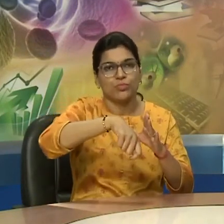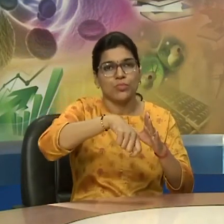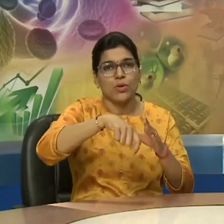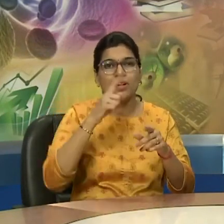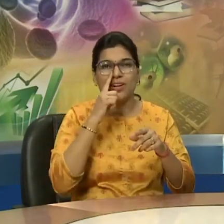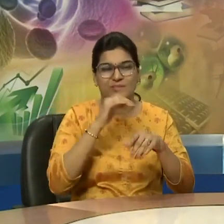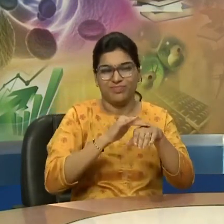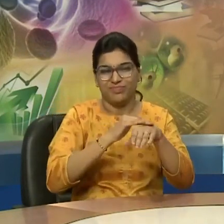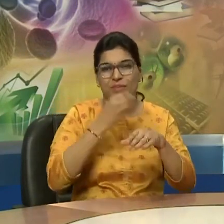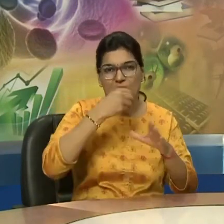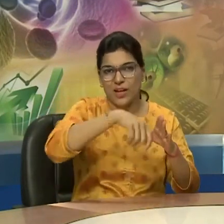kitchen,